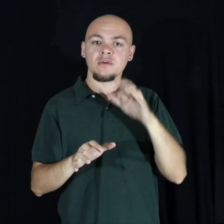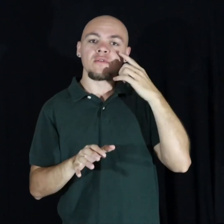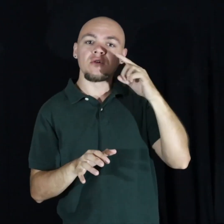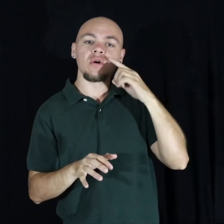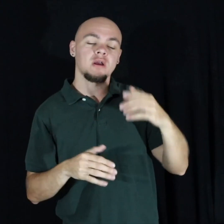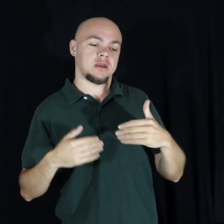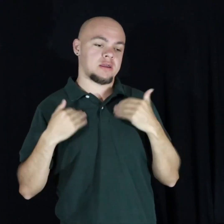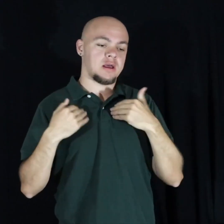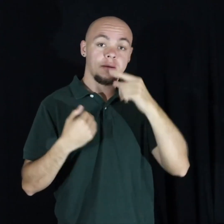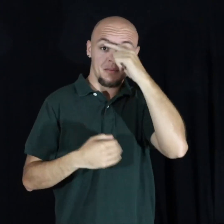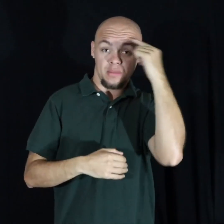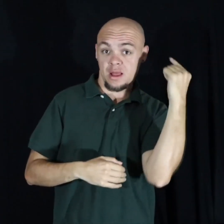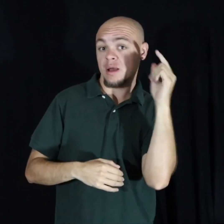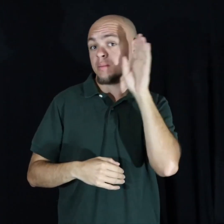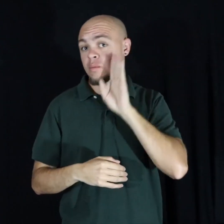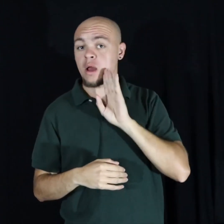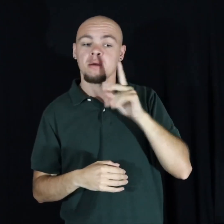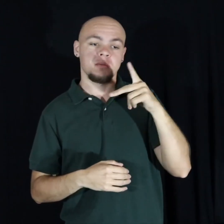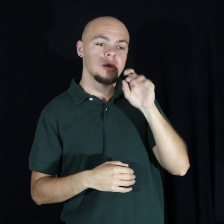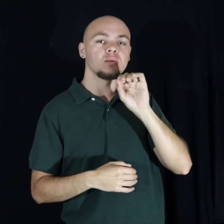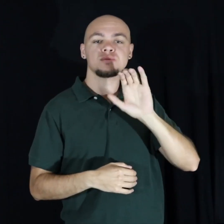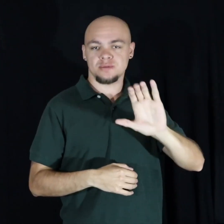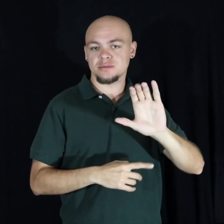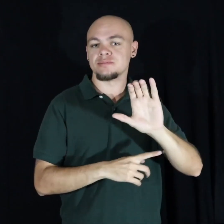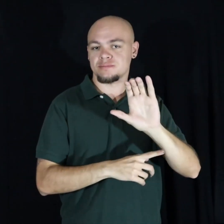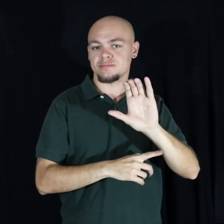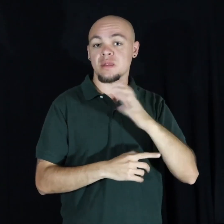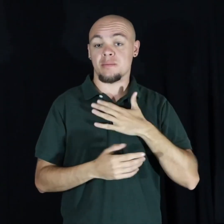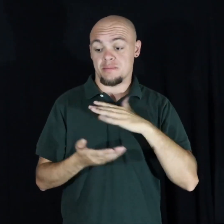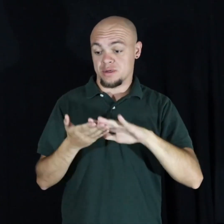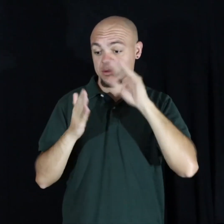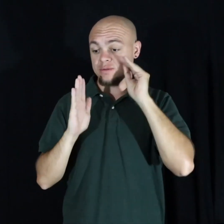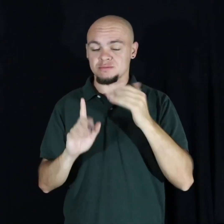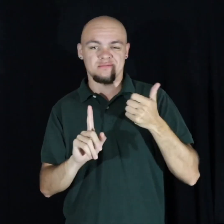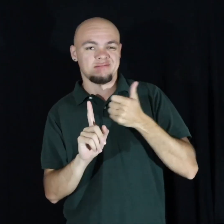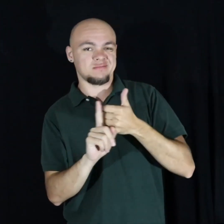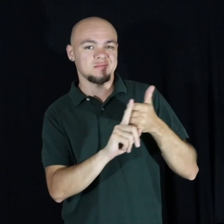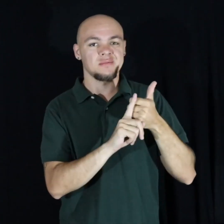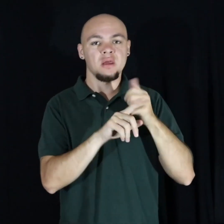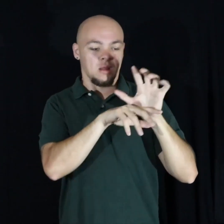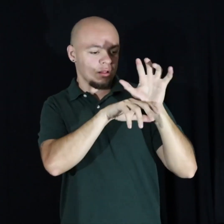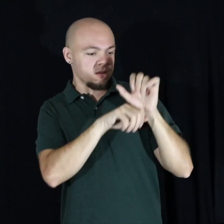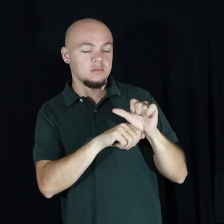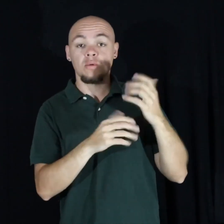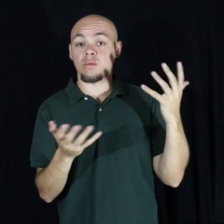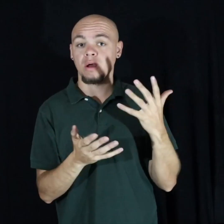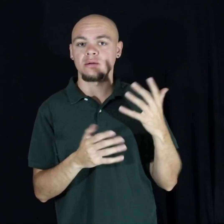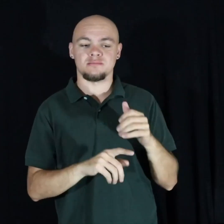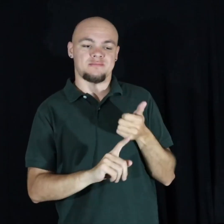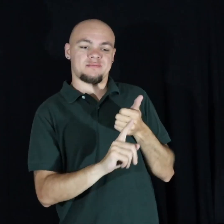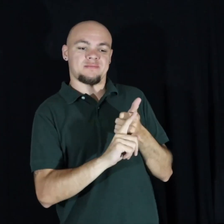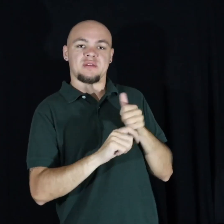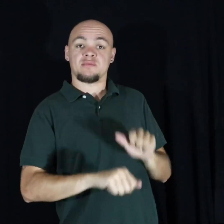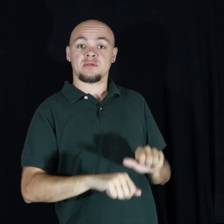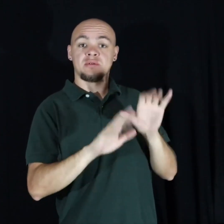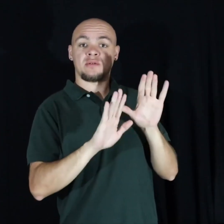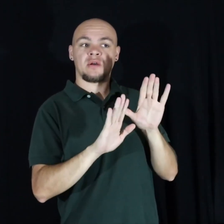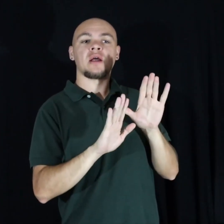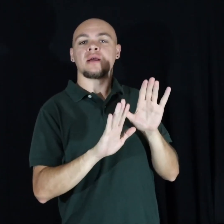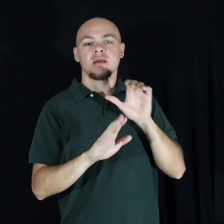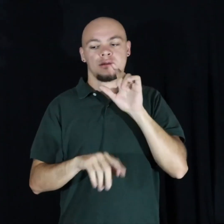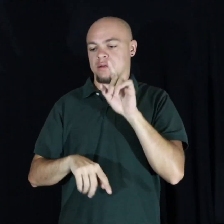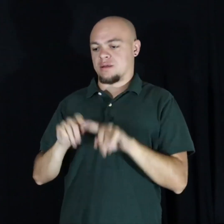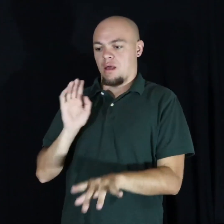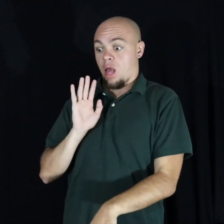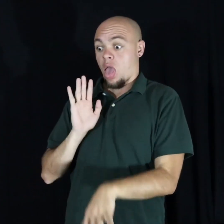black and brown people of color, right? And so like most of my students, they've become more accustomed to surrendering than making exciting discoveries. And I